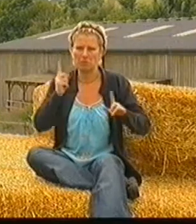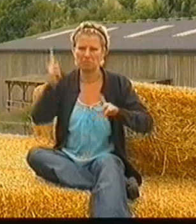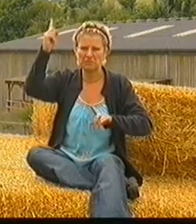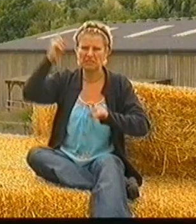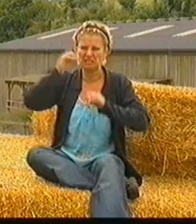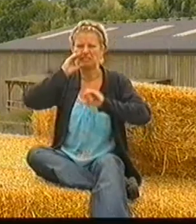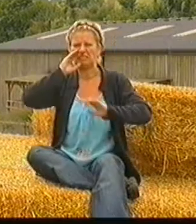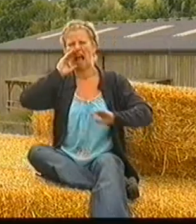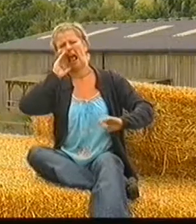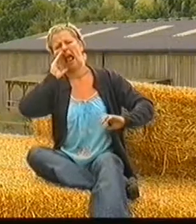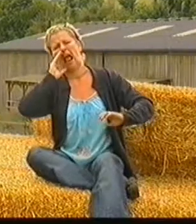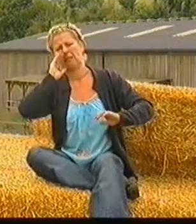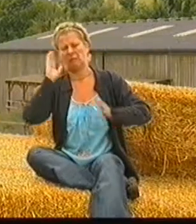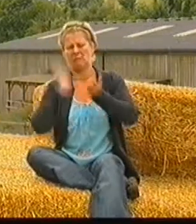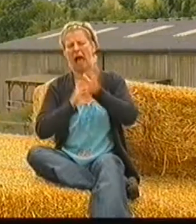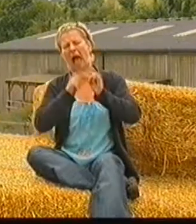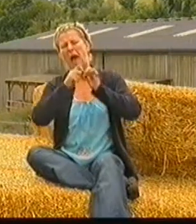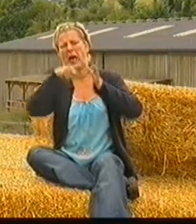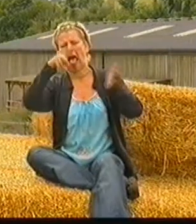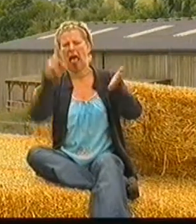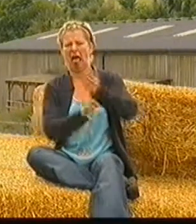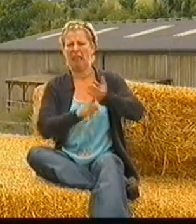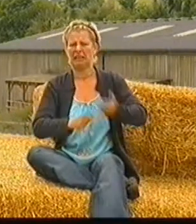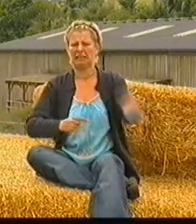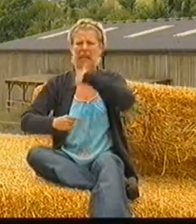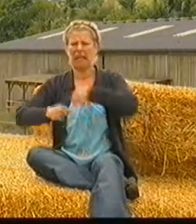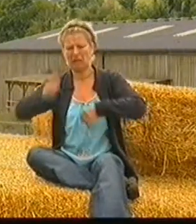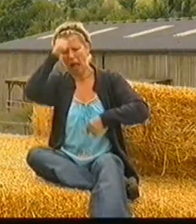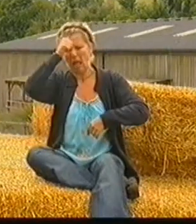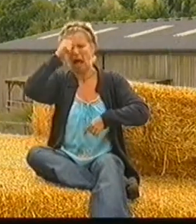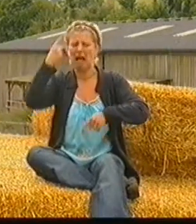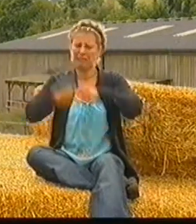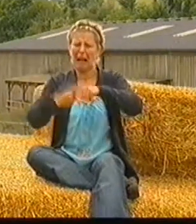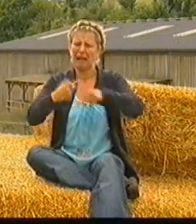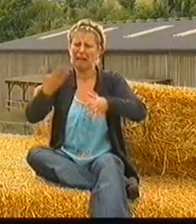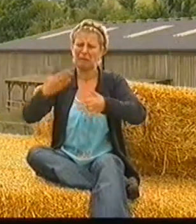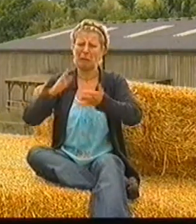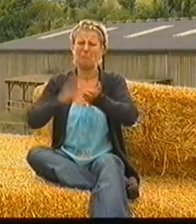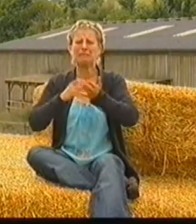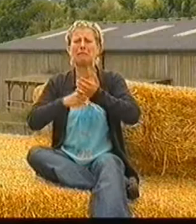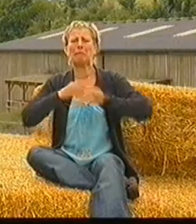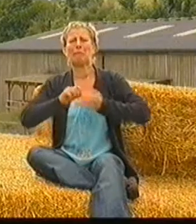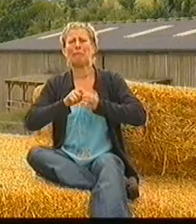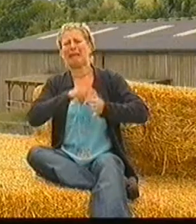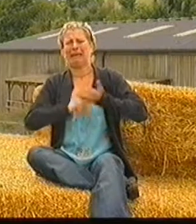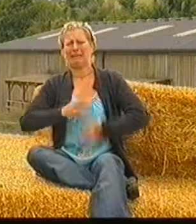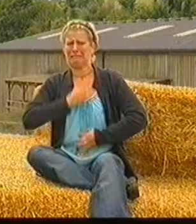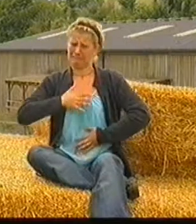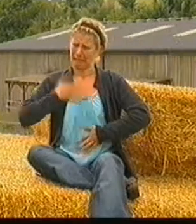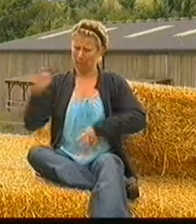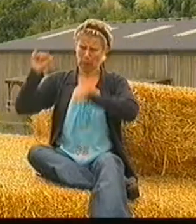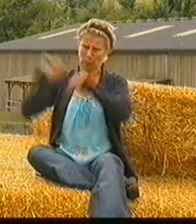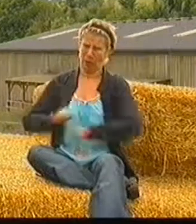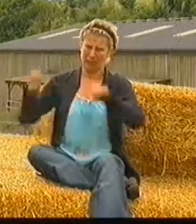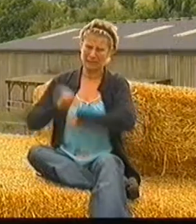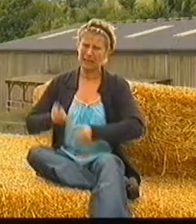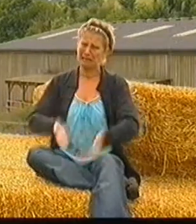moment, they heard a woman's voice in the house above them. "Hurry up and get that cider, Mabel. You know Mr. Bean doesn't like to be